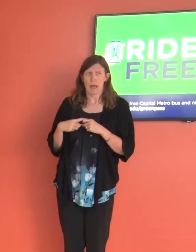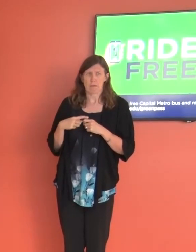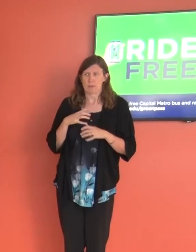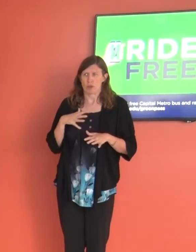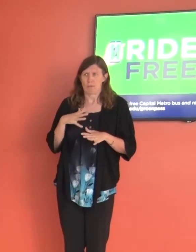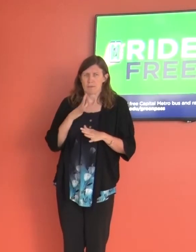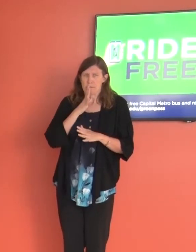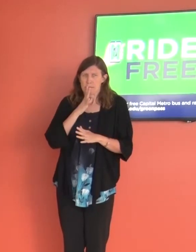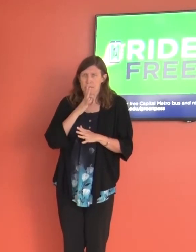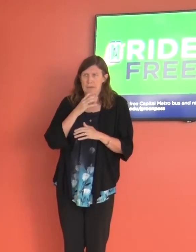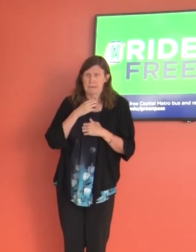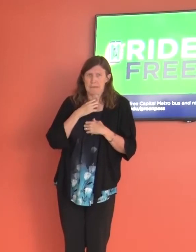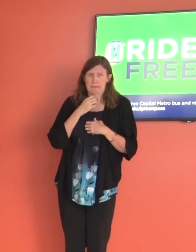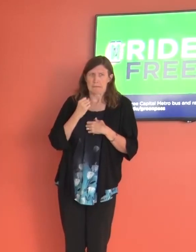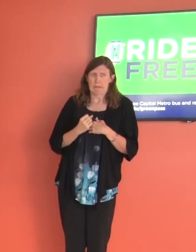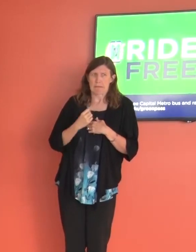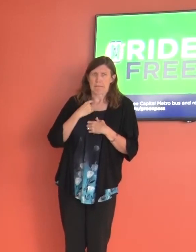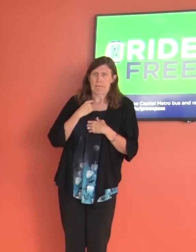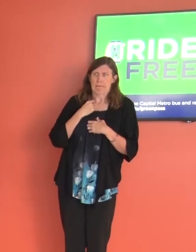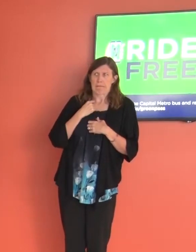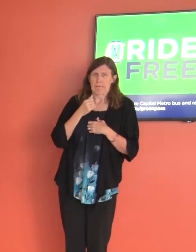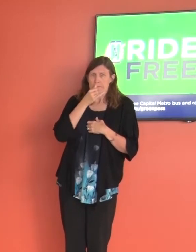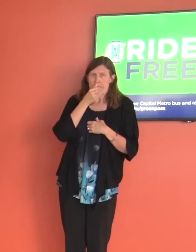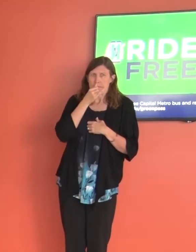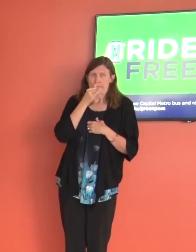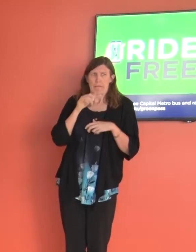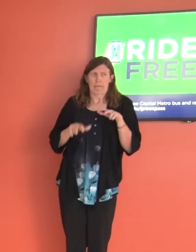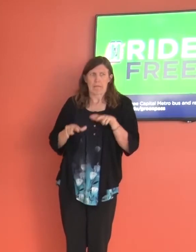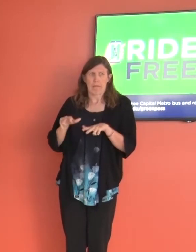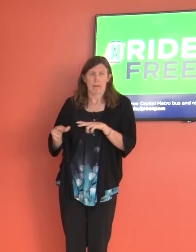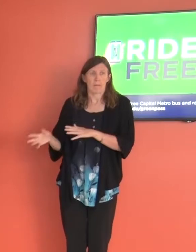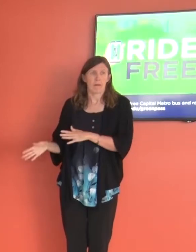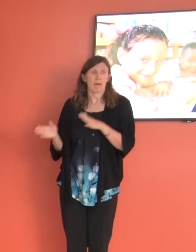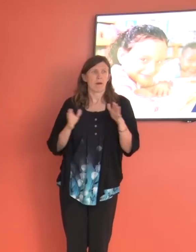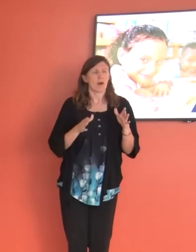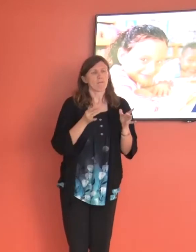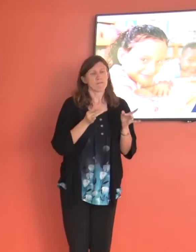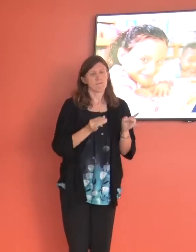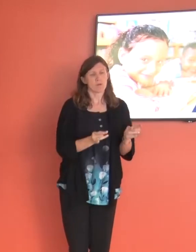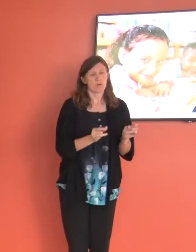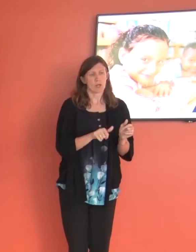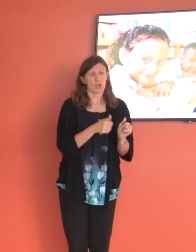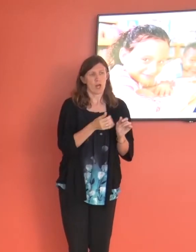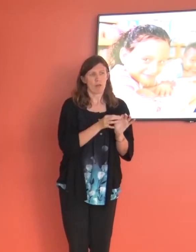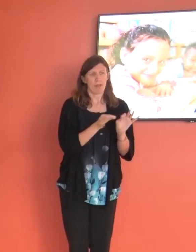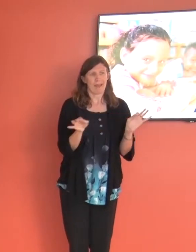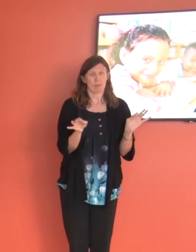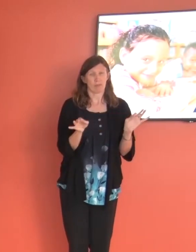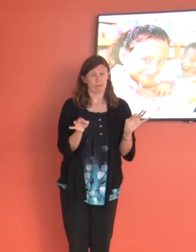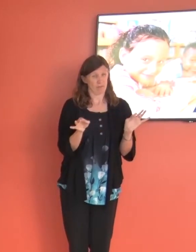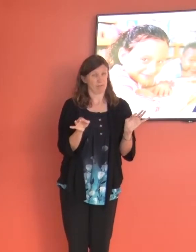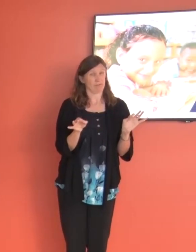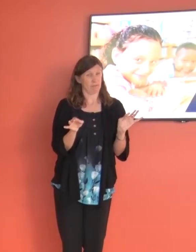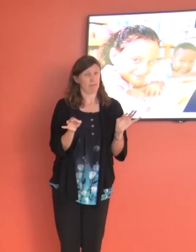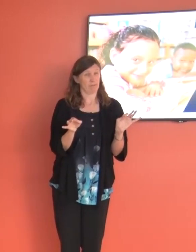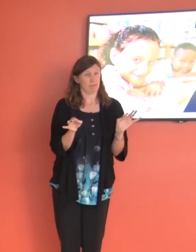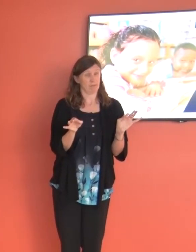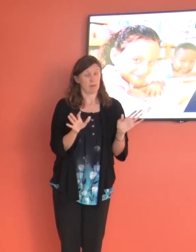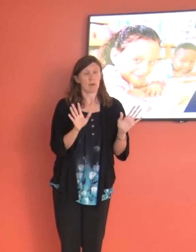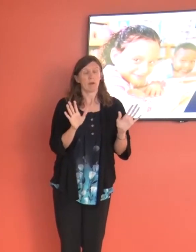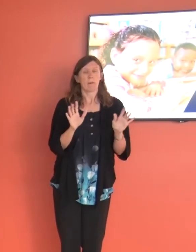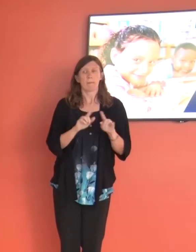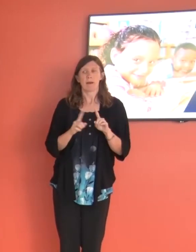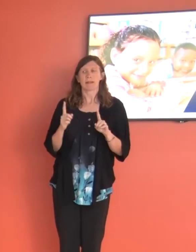drawl and I just was very uncomfortable talking. It's a whole different thing to say you're fluent in another language, right? But we